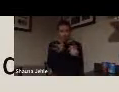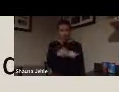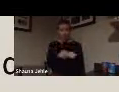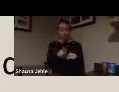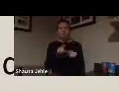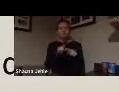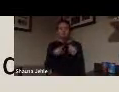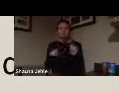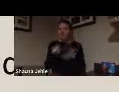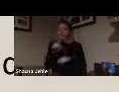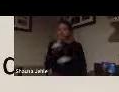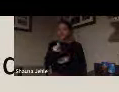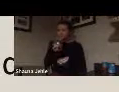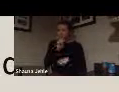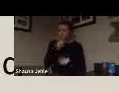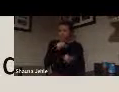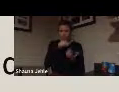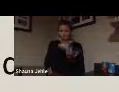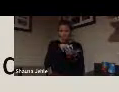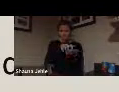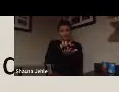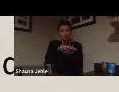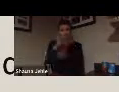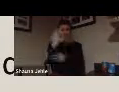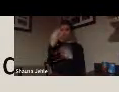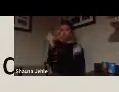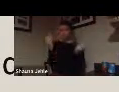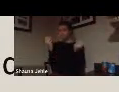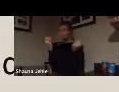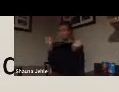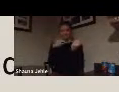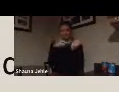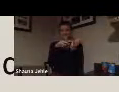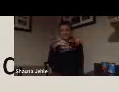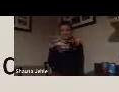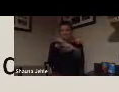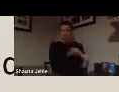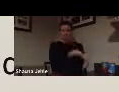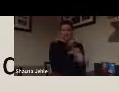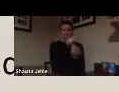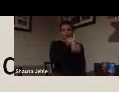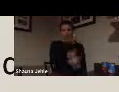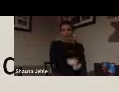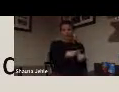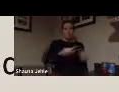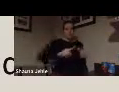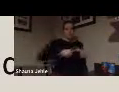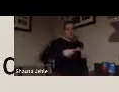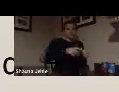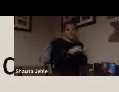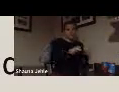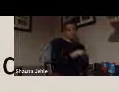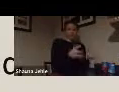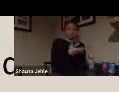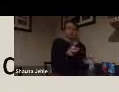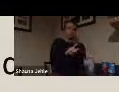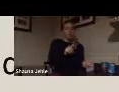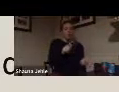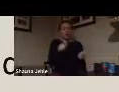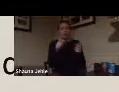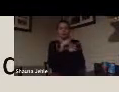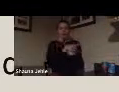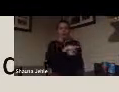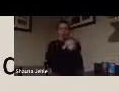to make sure that that stays accurate to the original languages. We don't want things getting changed or